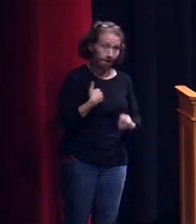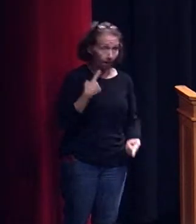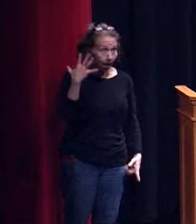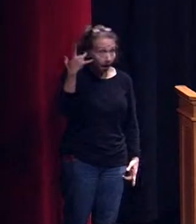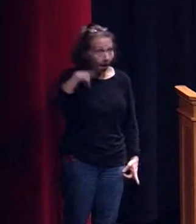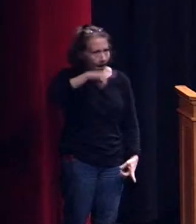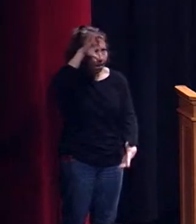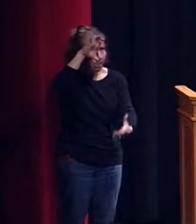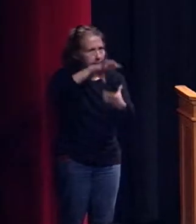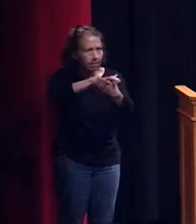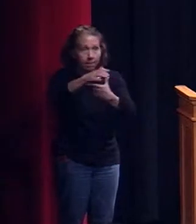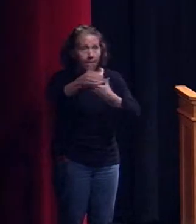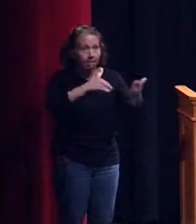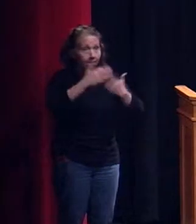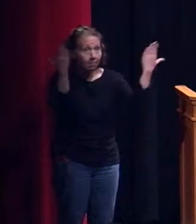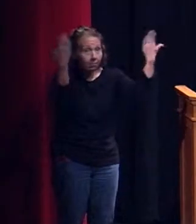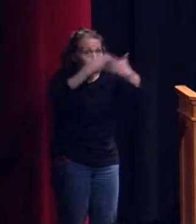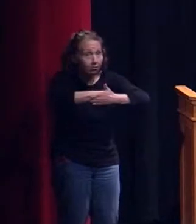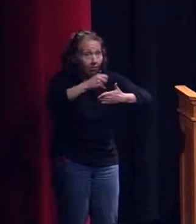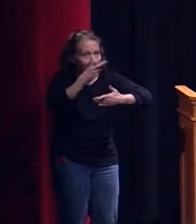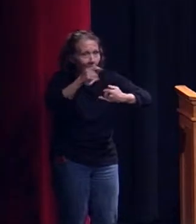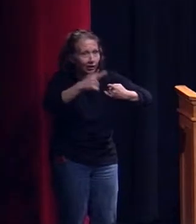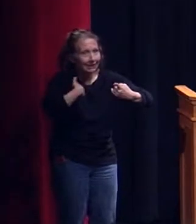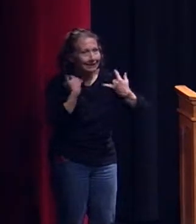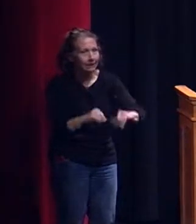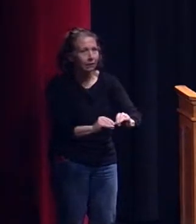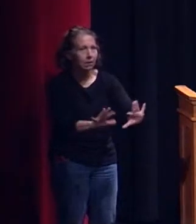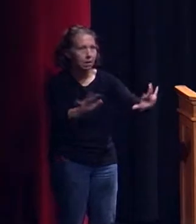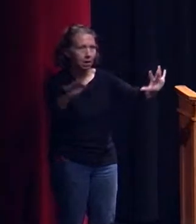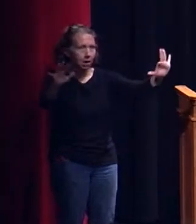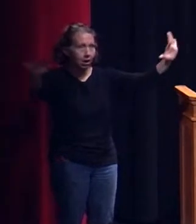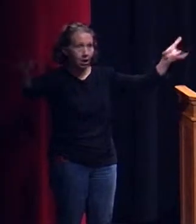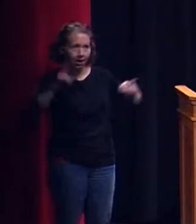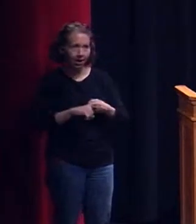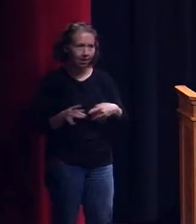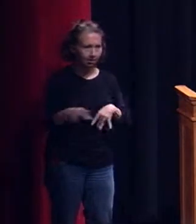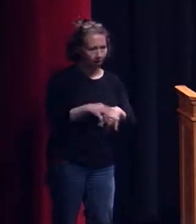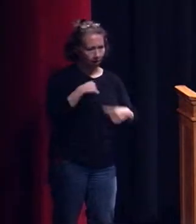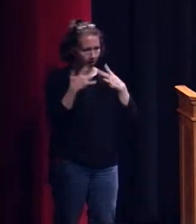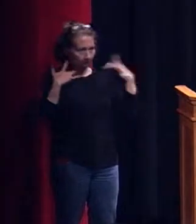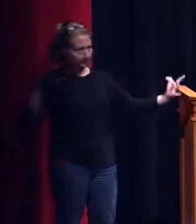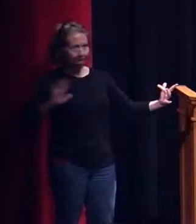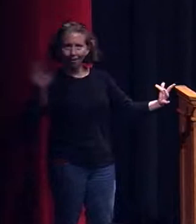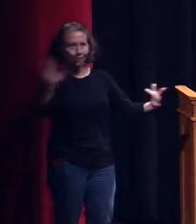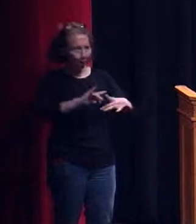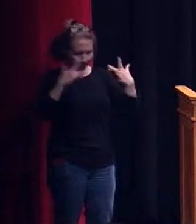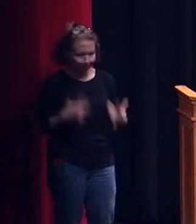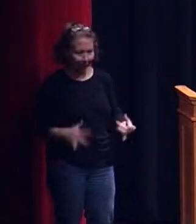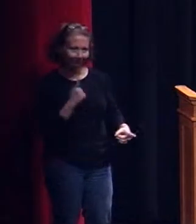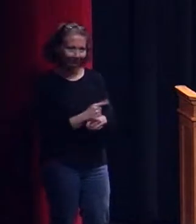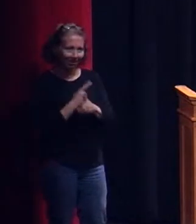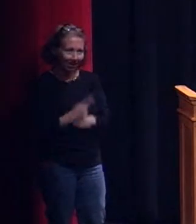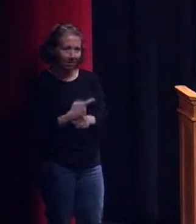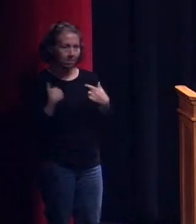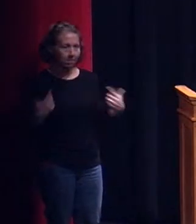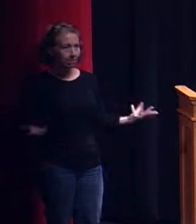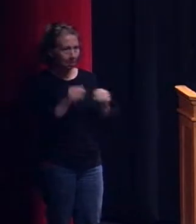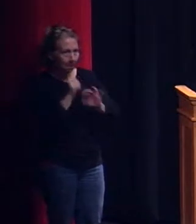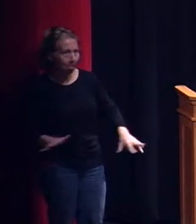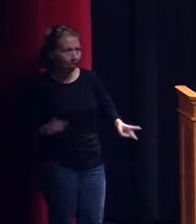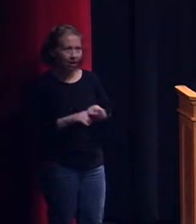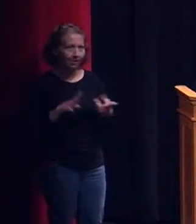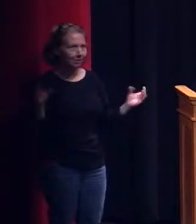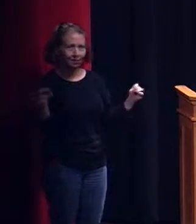believe that in the dark, Ashani B will still be shining with no rings or bling. It's just little old me with plentiful blessings, no use